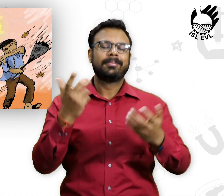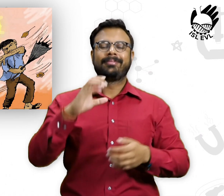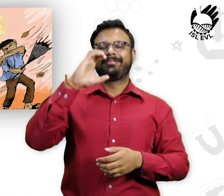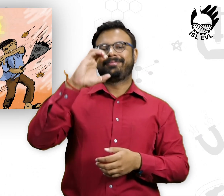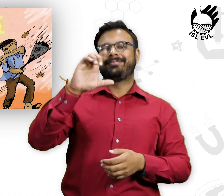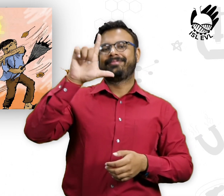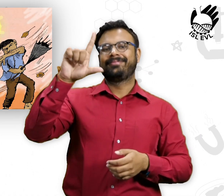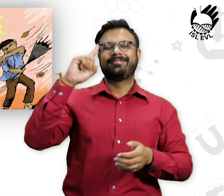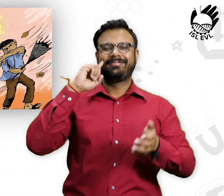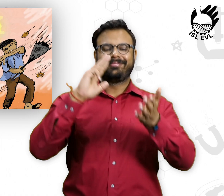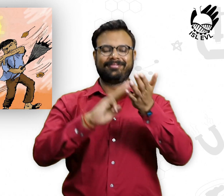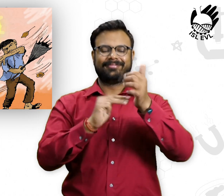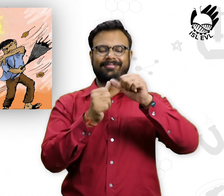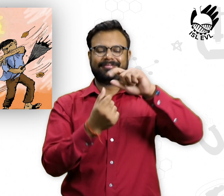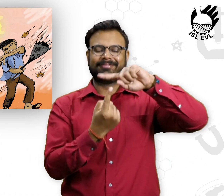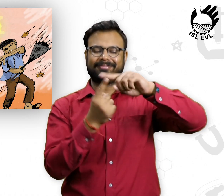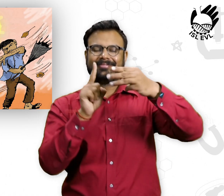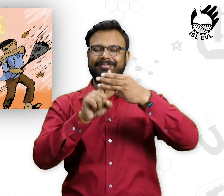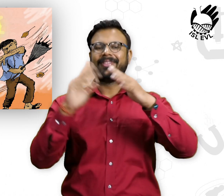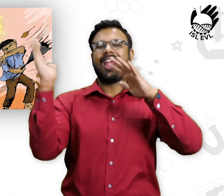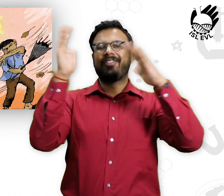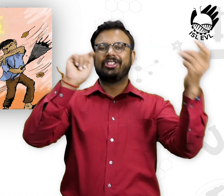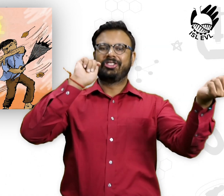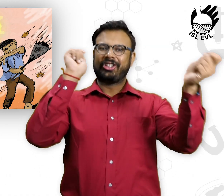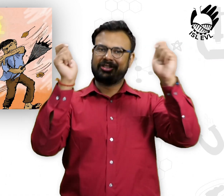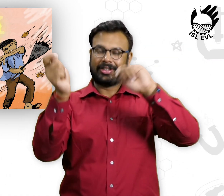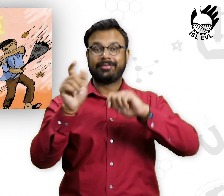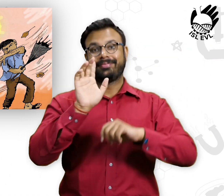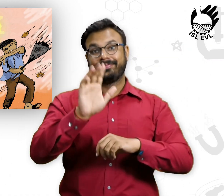In this video, we will talk about climate,